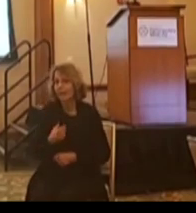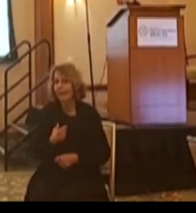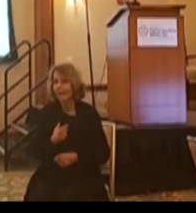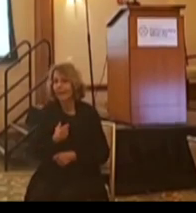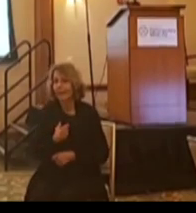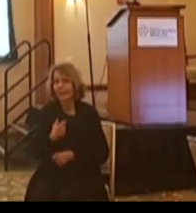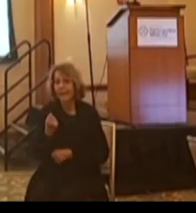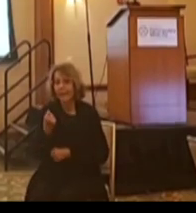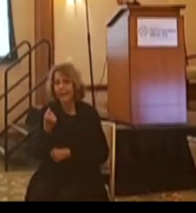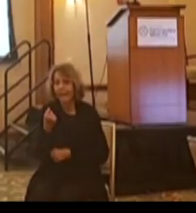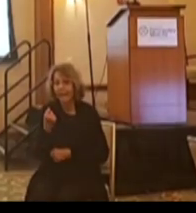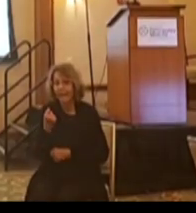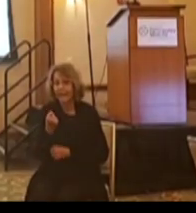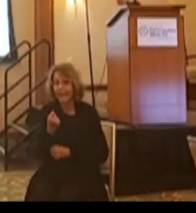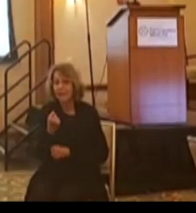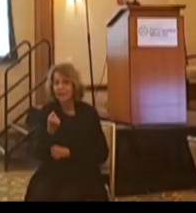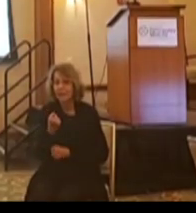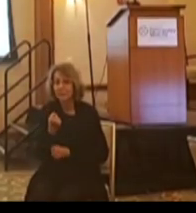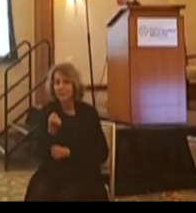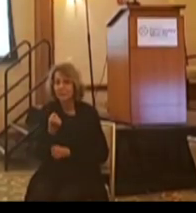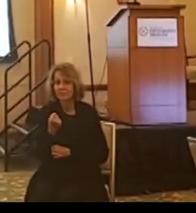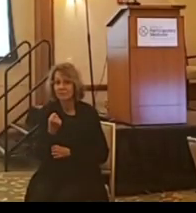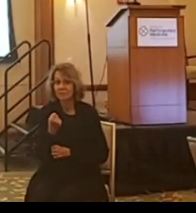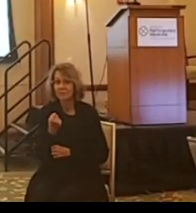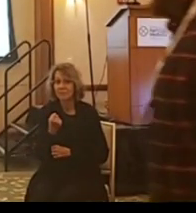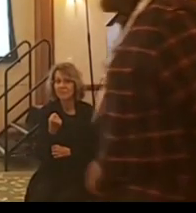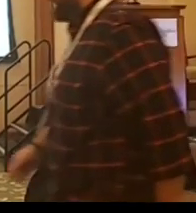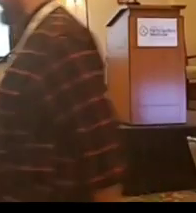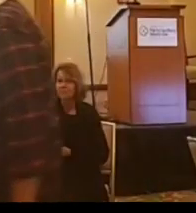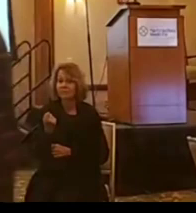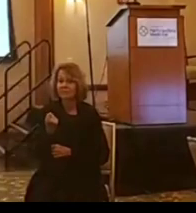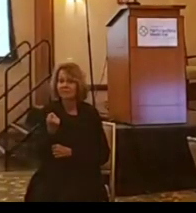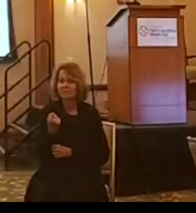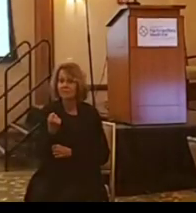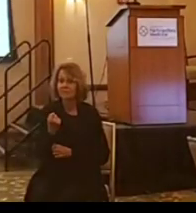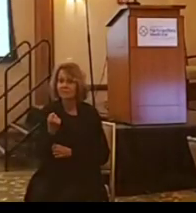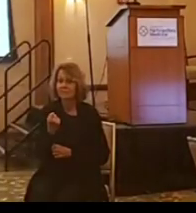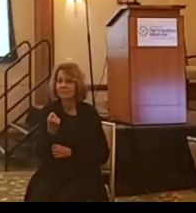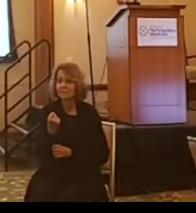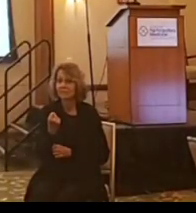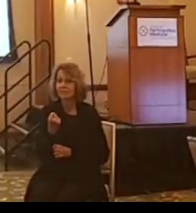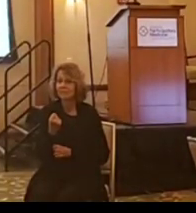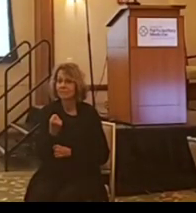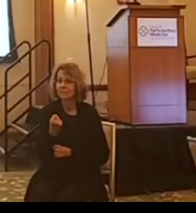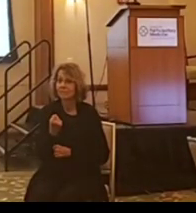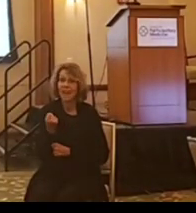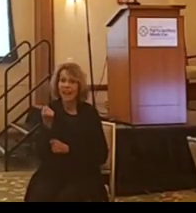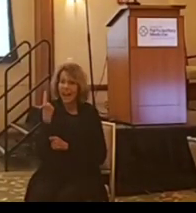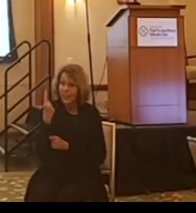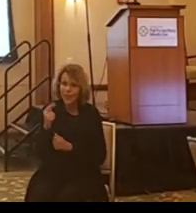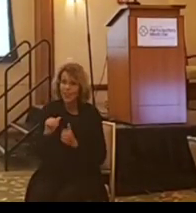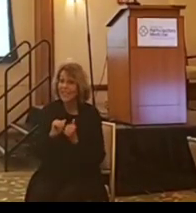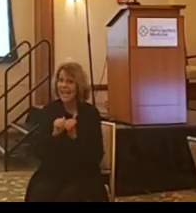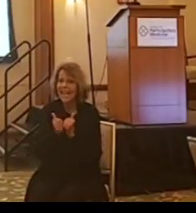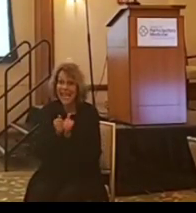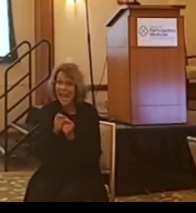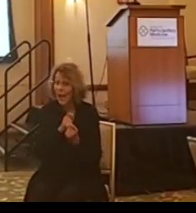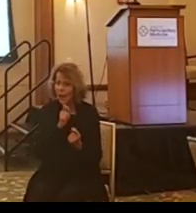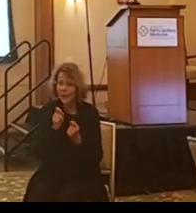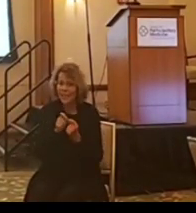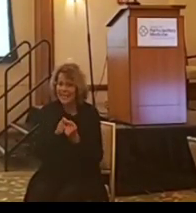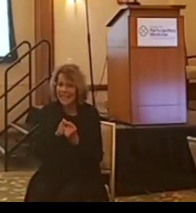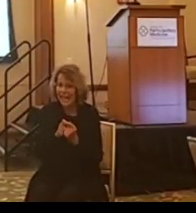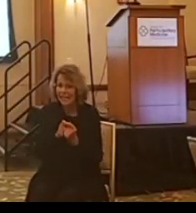100%. But this is, again, as our work as observers and as designers, as people